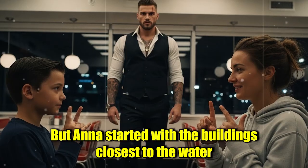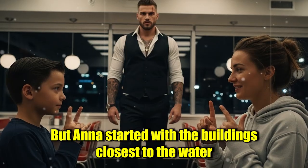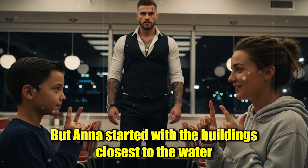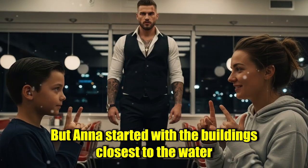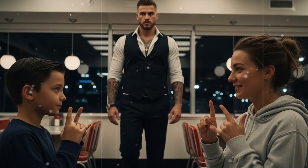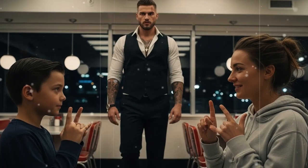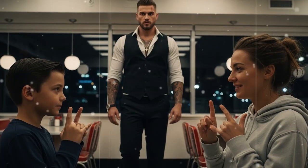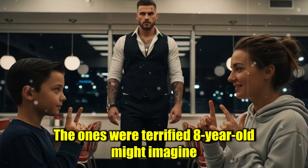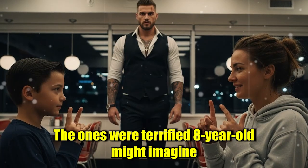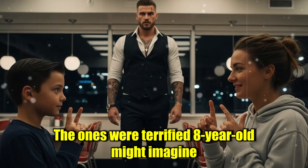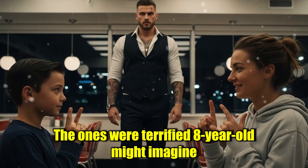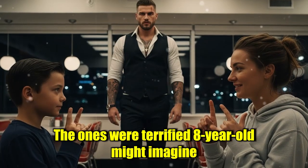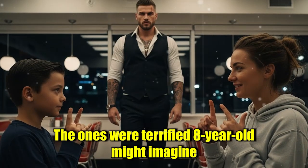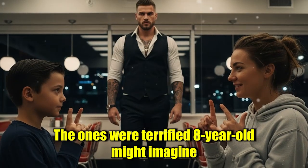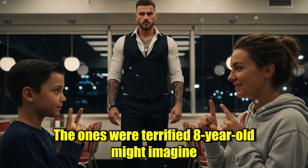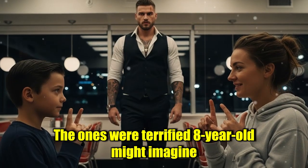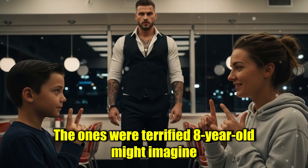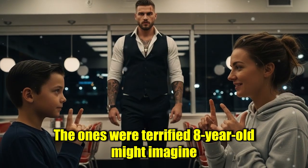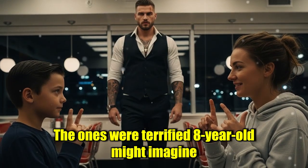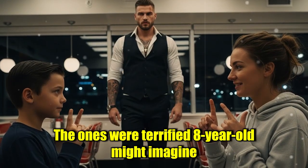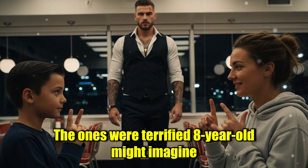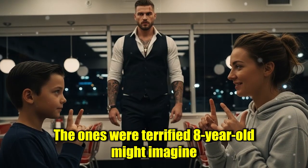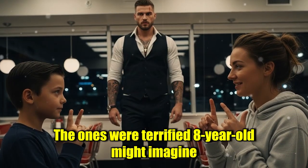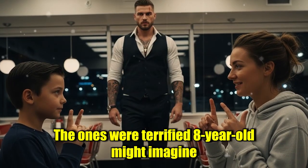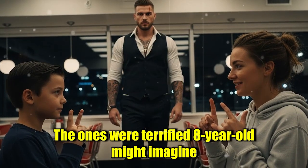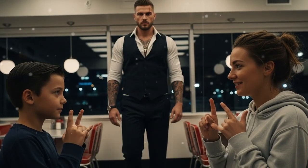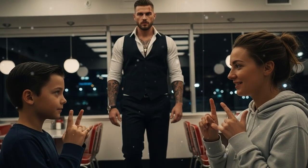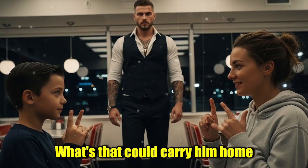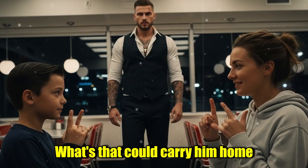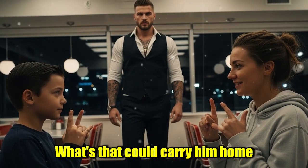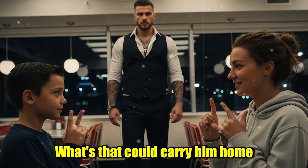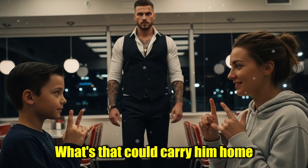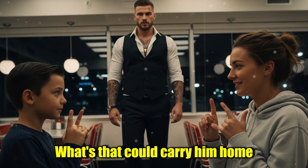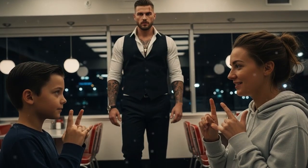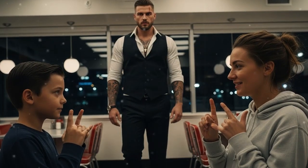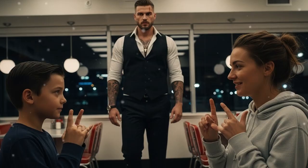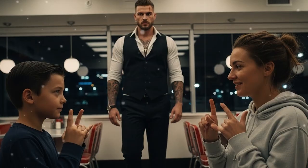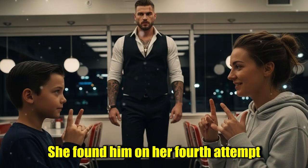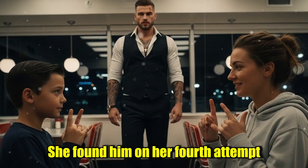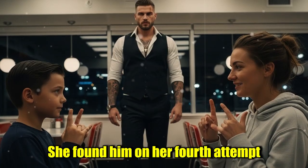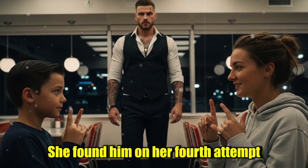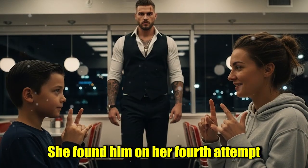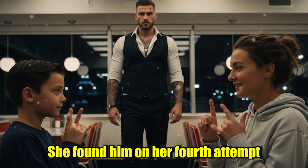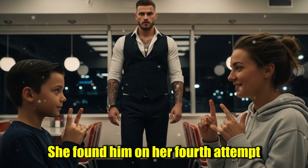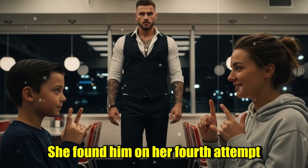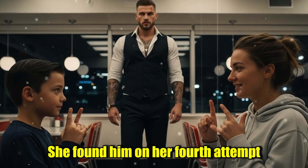to the water, the ones where a terrified 8-year-old might imagine boats that could carry him home. She found him on her 4th